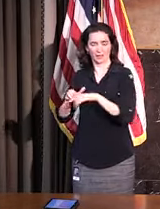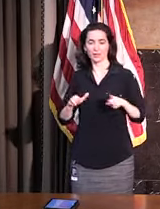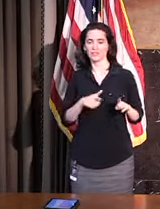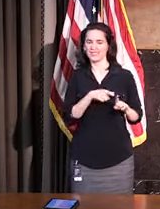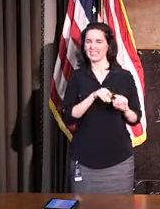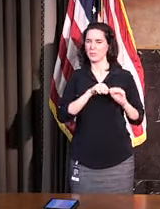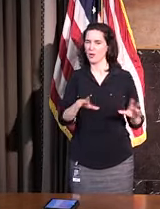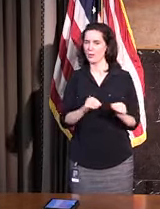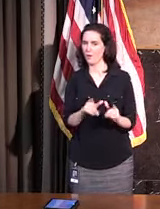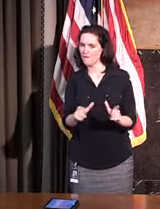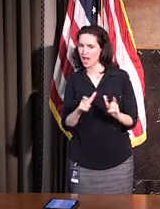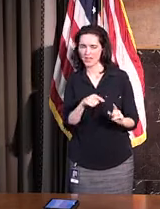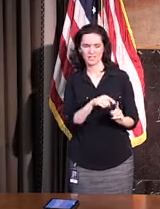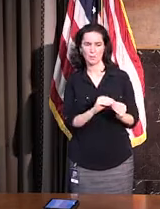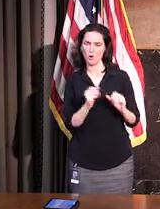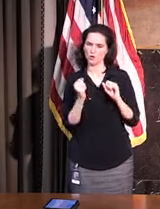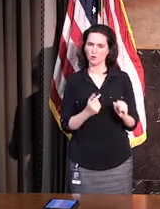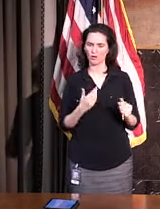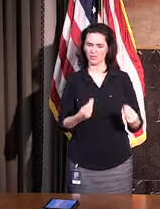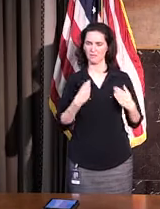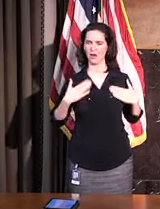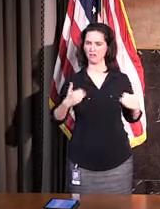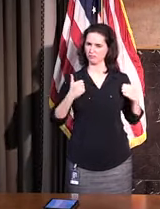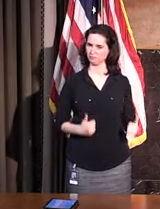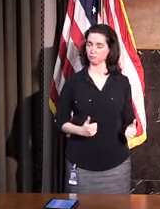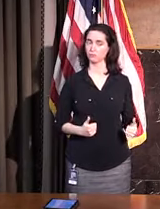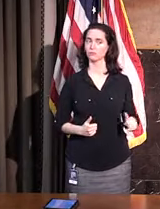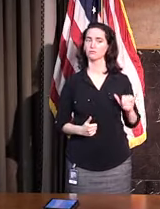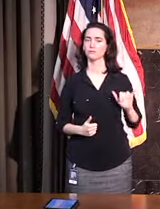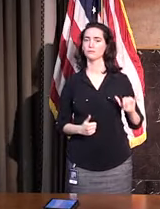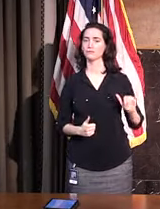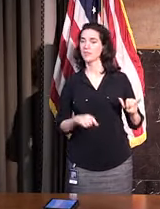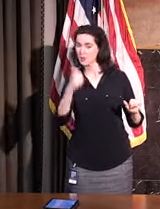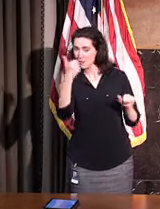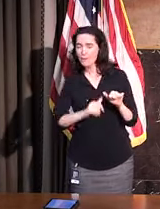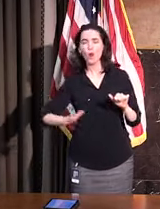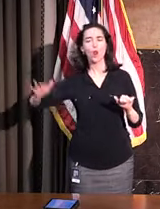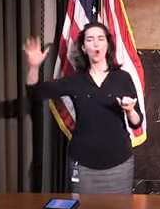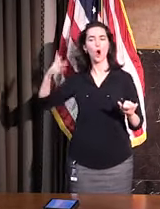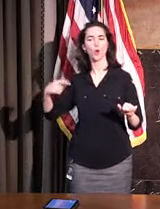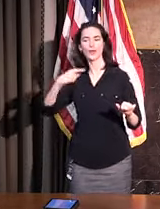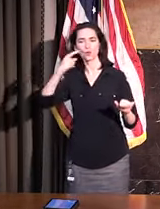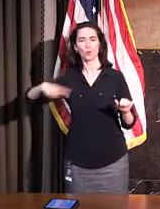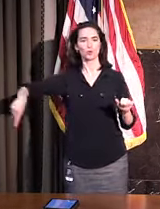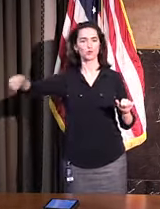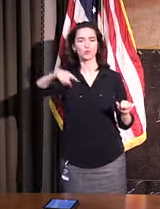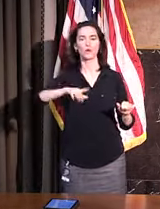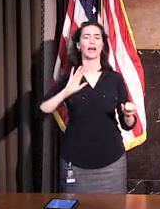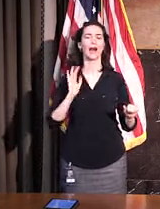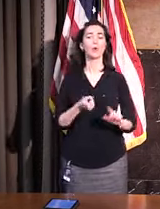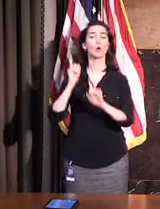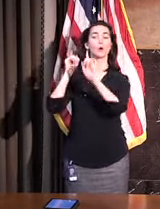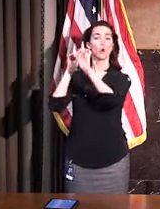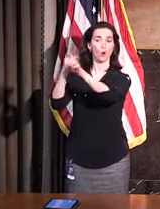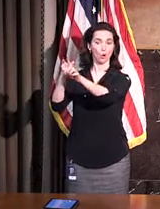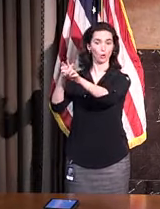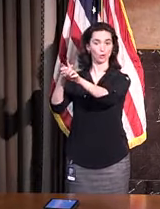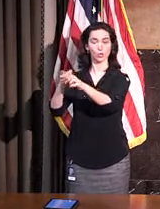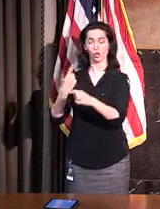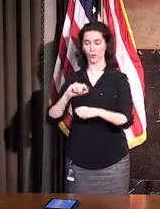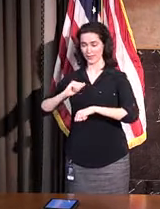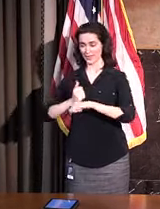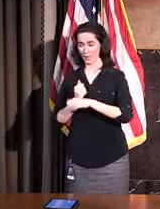strains of the virus, it also underscores what we told you all from the very beginning. Our primary goal in establishing